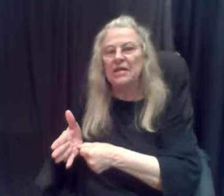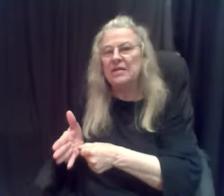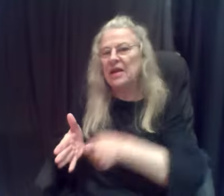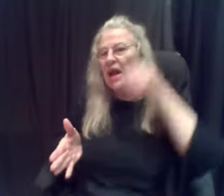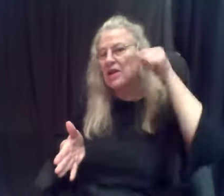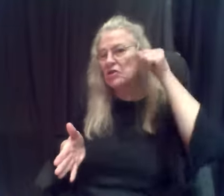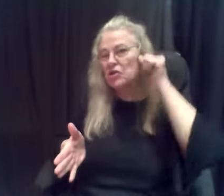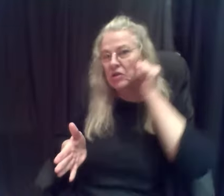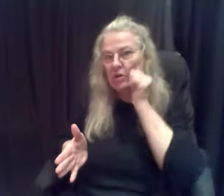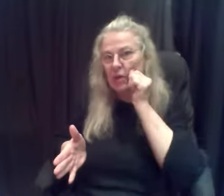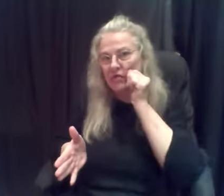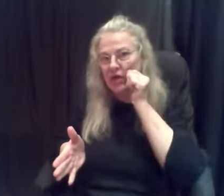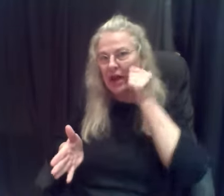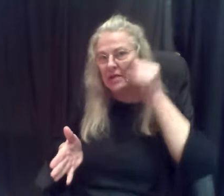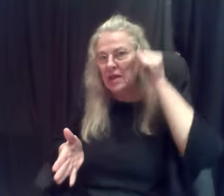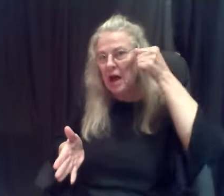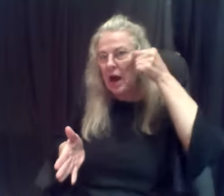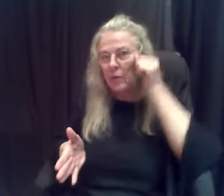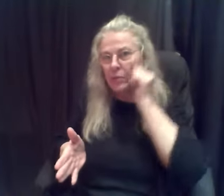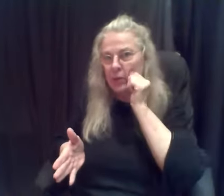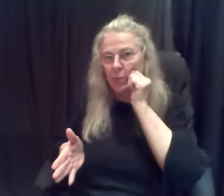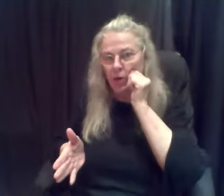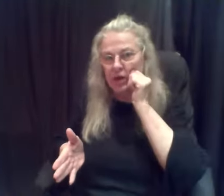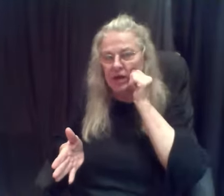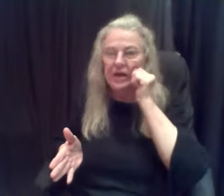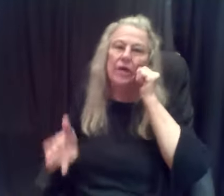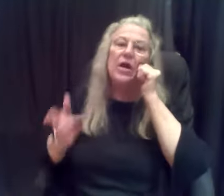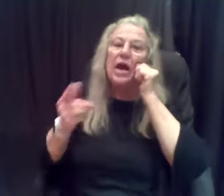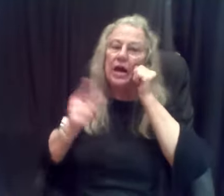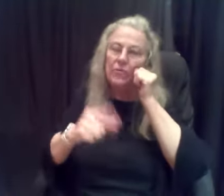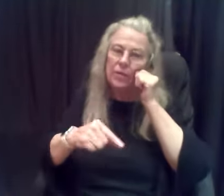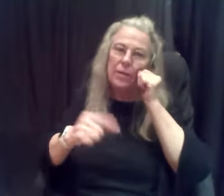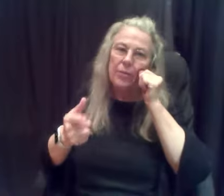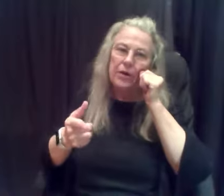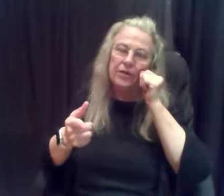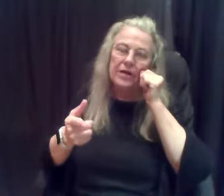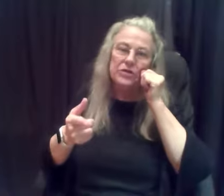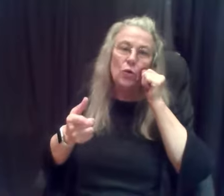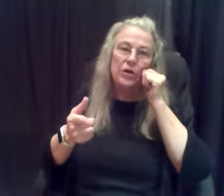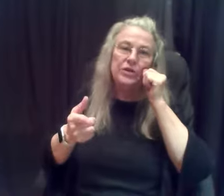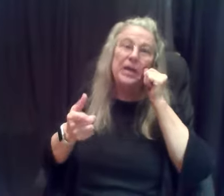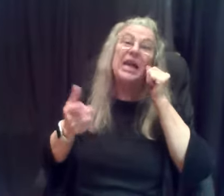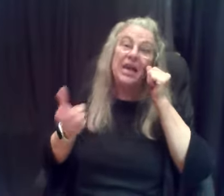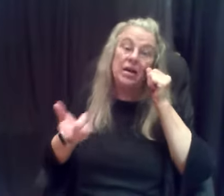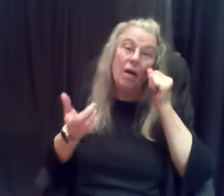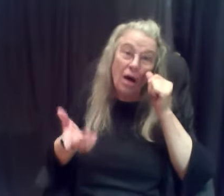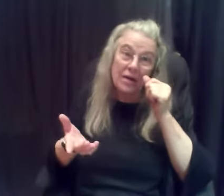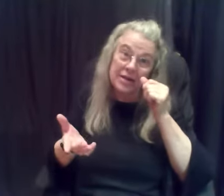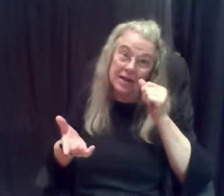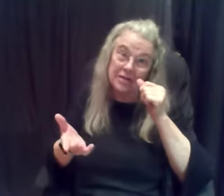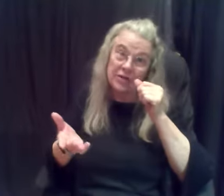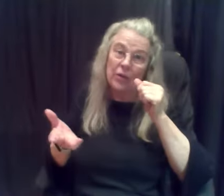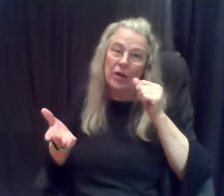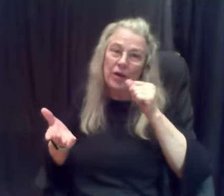I had a scar on my face, I would be pulling it down and remembering that it's going to be in context. So we have